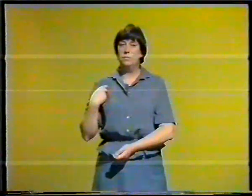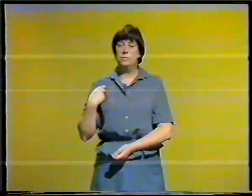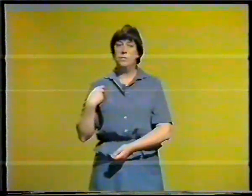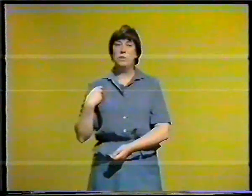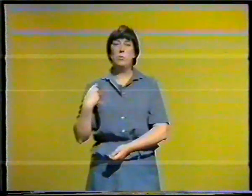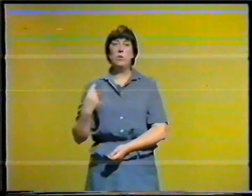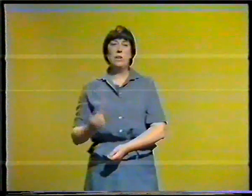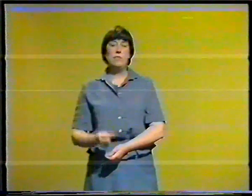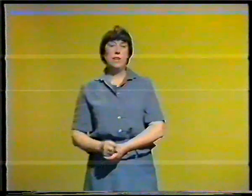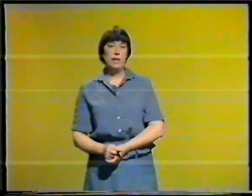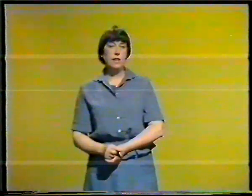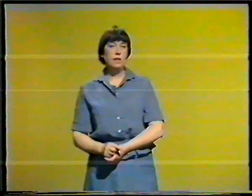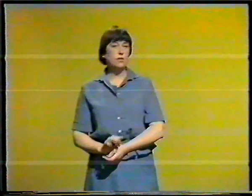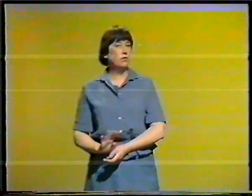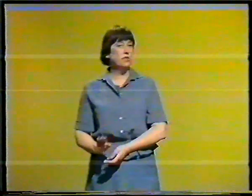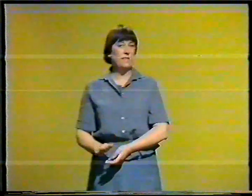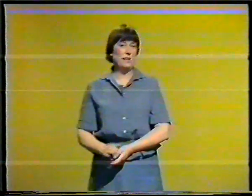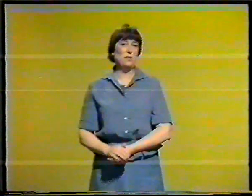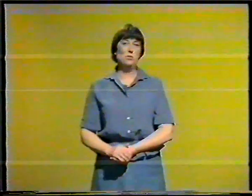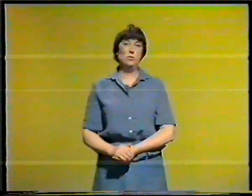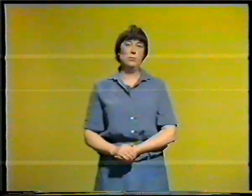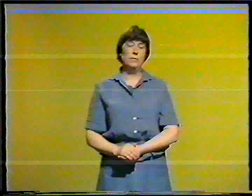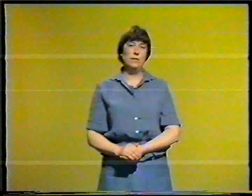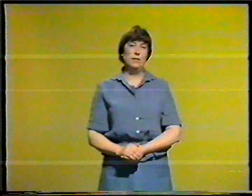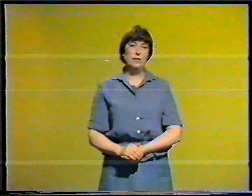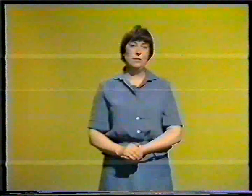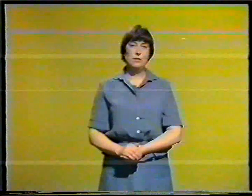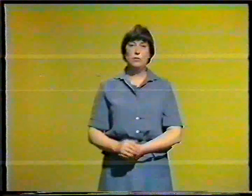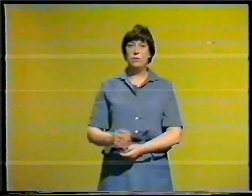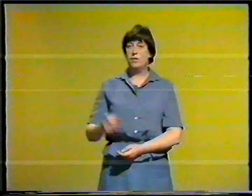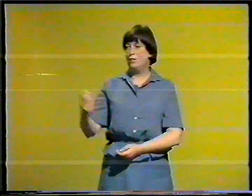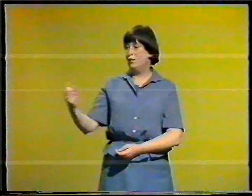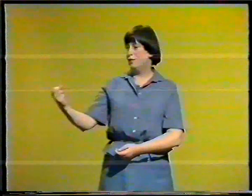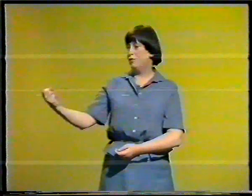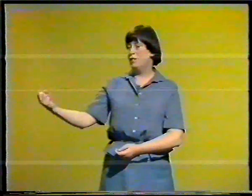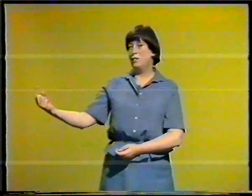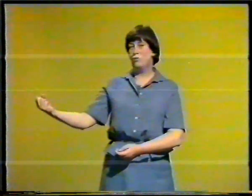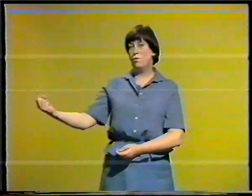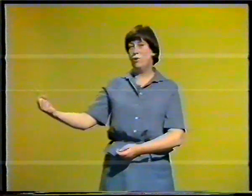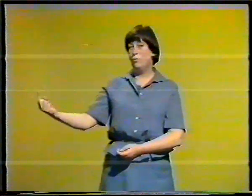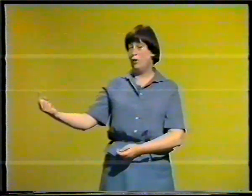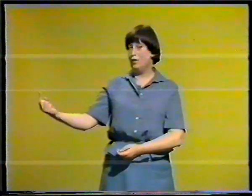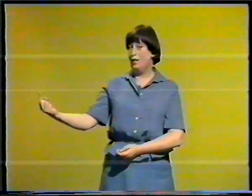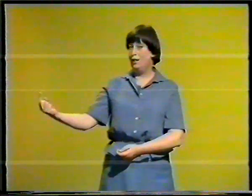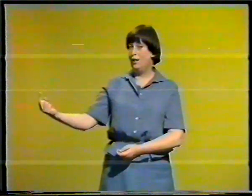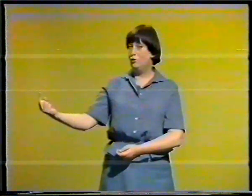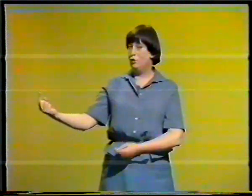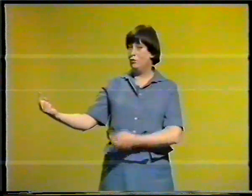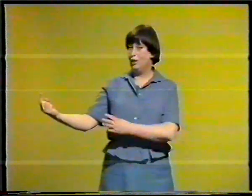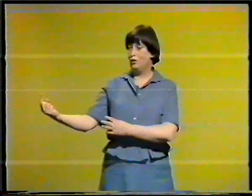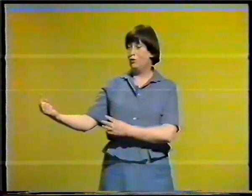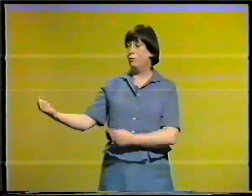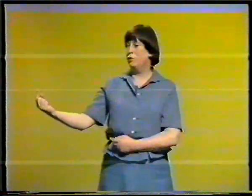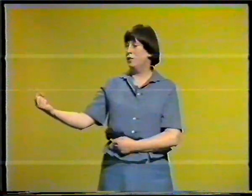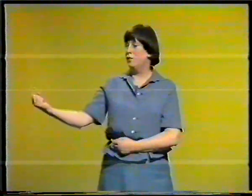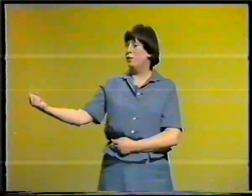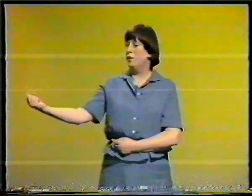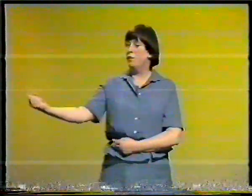Now in the pronoun they, you're not in that at all. So you do it distance from your own body, and you don't touch your own body. They.